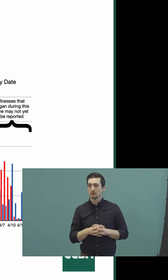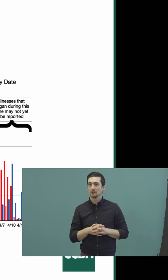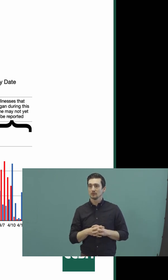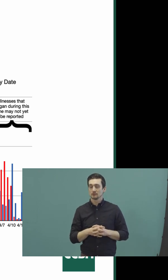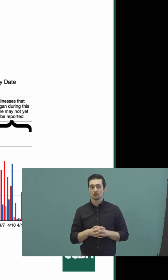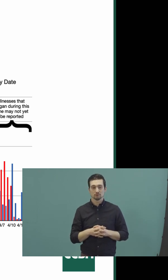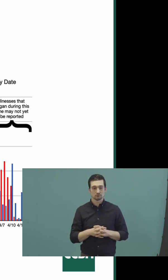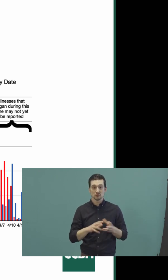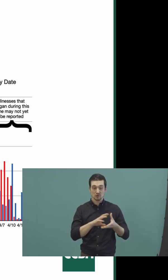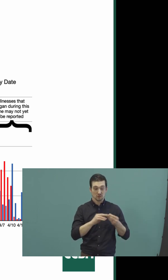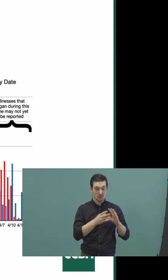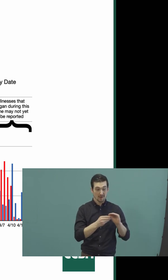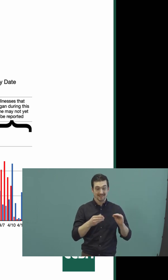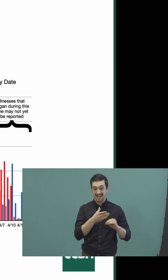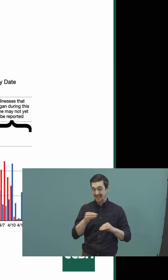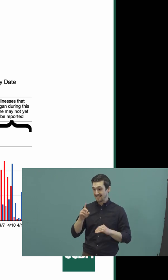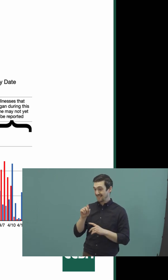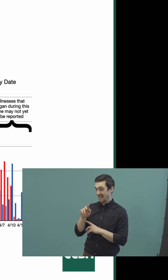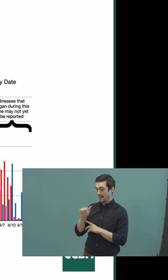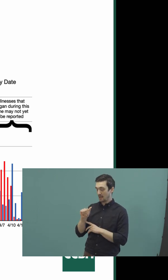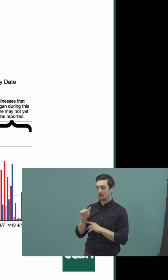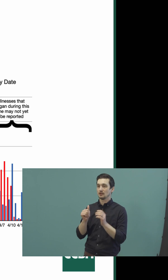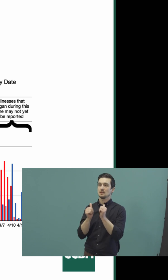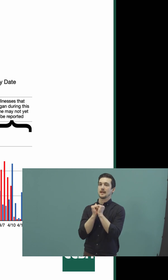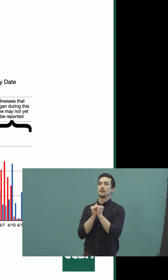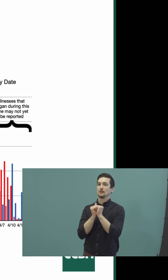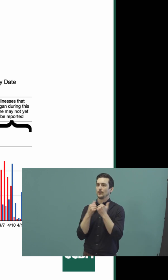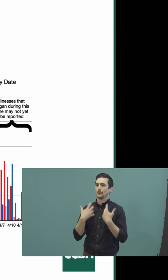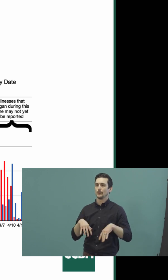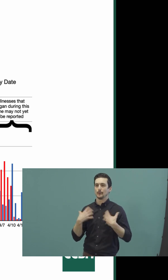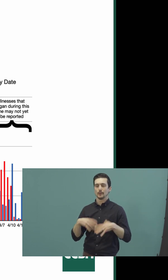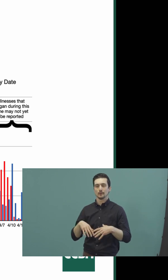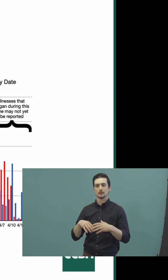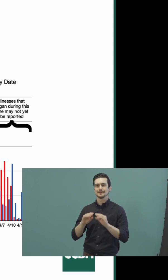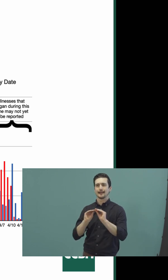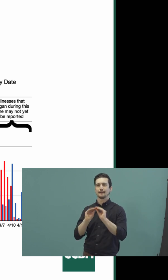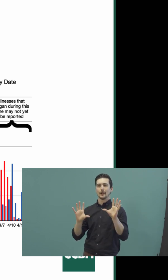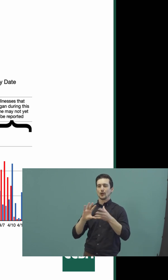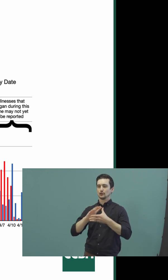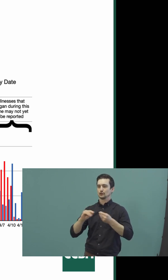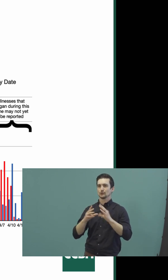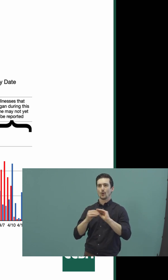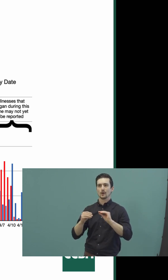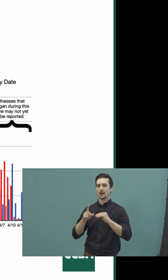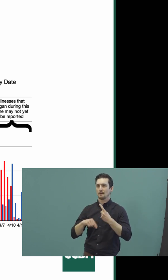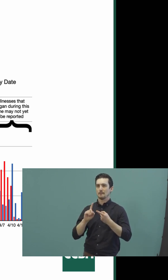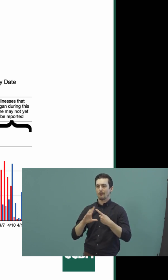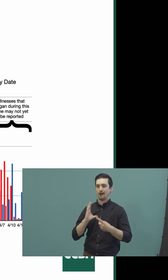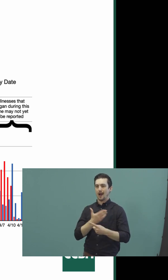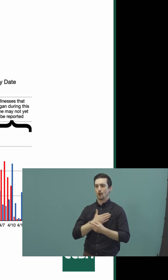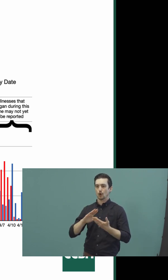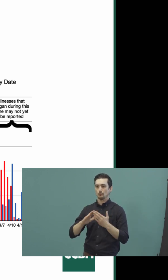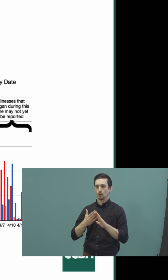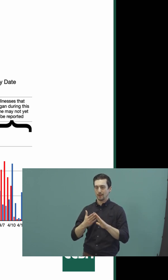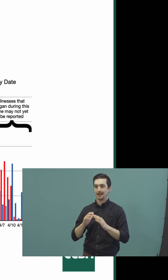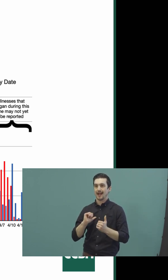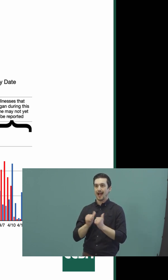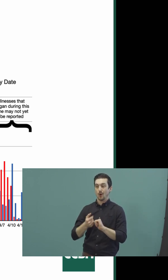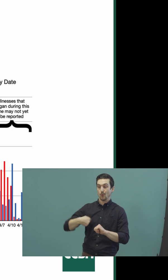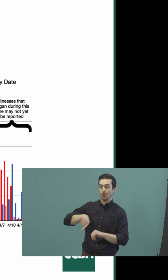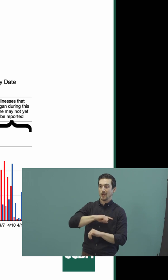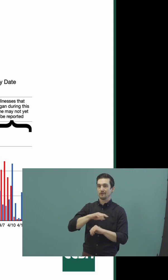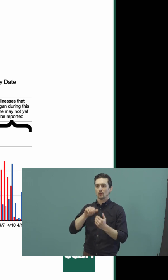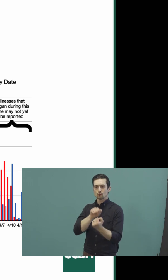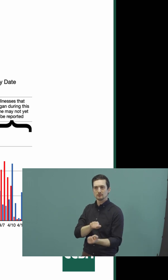data. Stories and data together richly tell what is very best about how our community has responded here. And